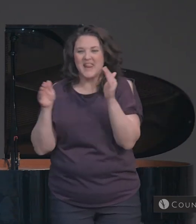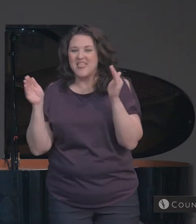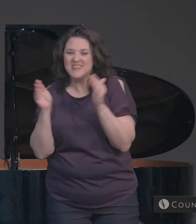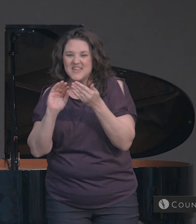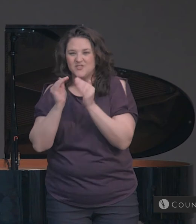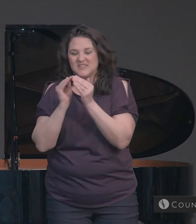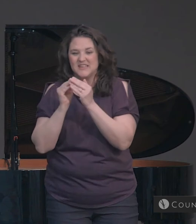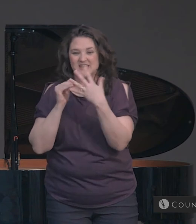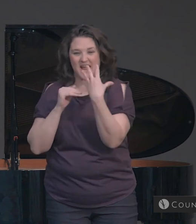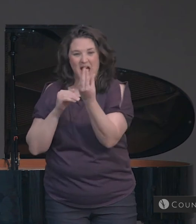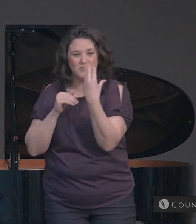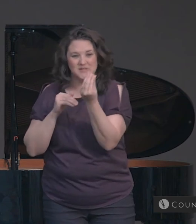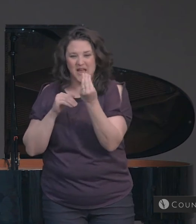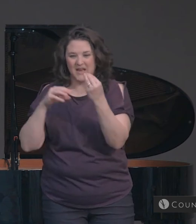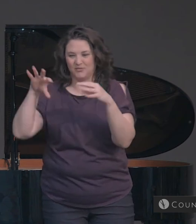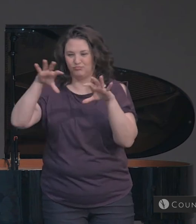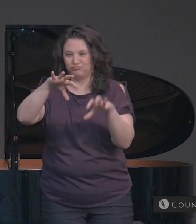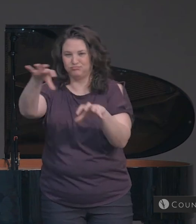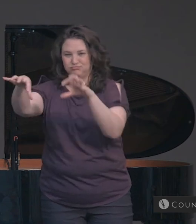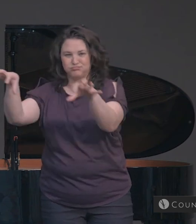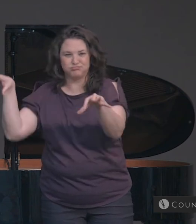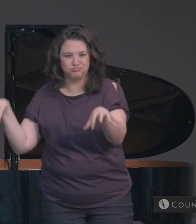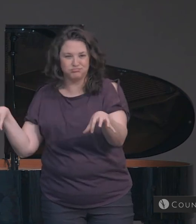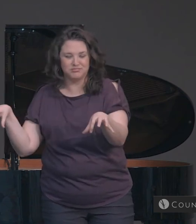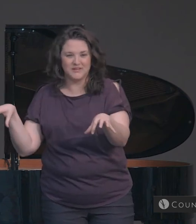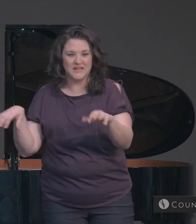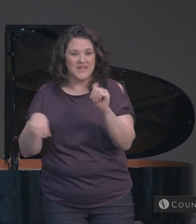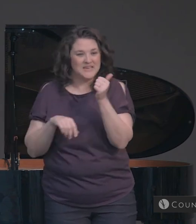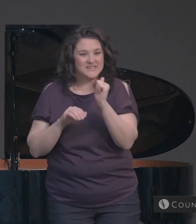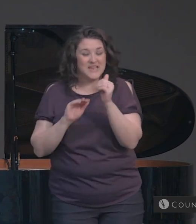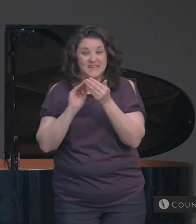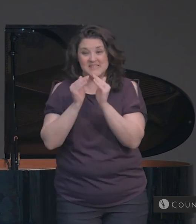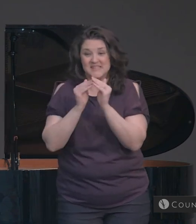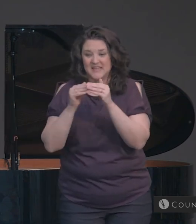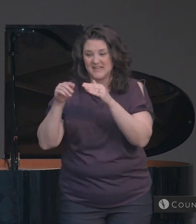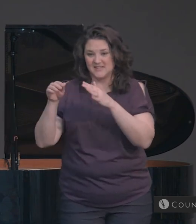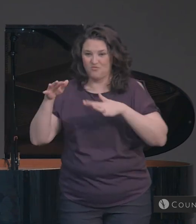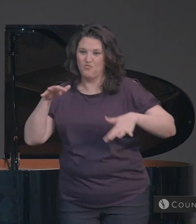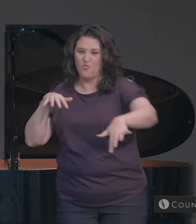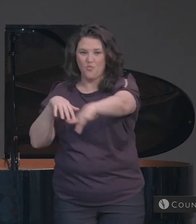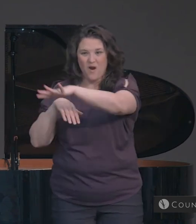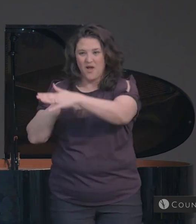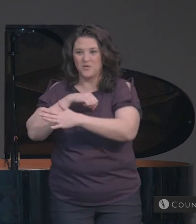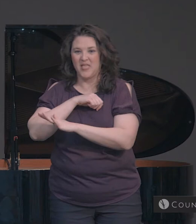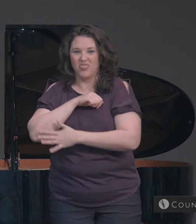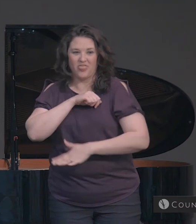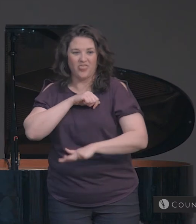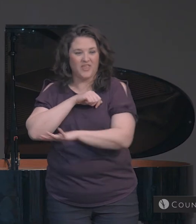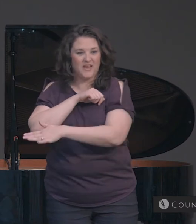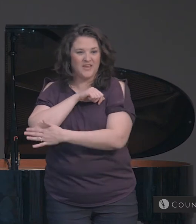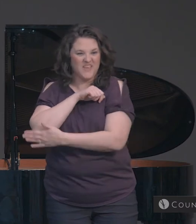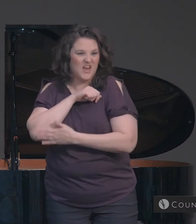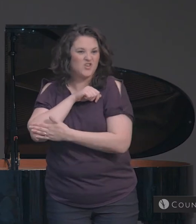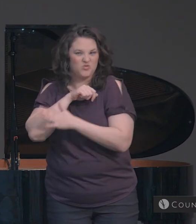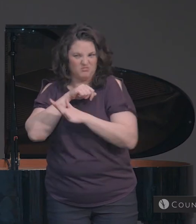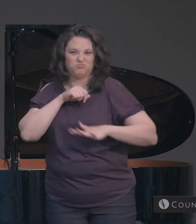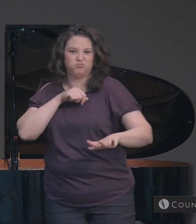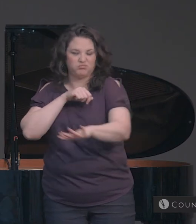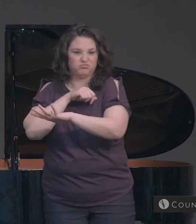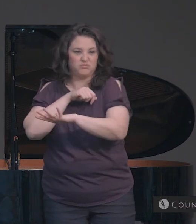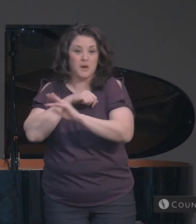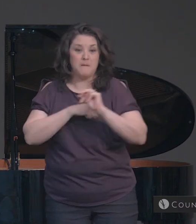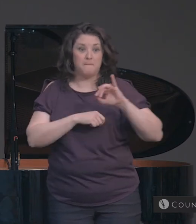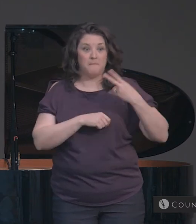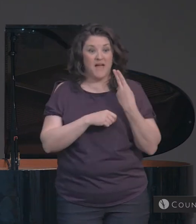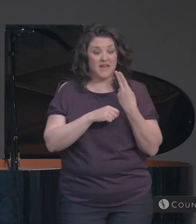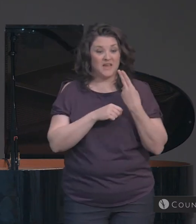outside. 10 cities in the surrounding country. And what Micah does is